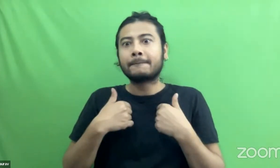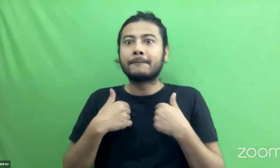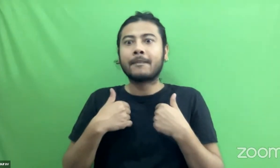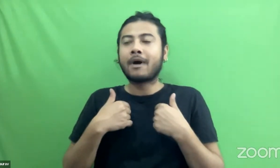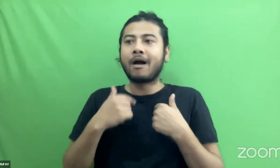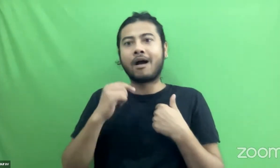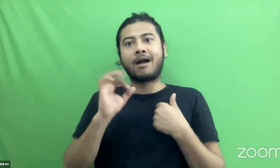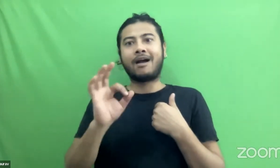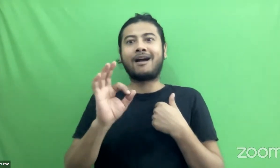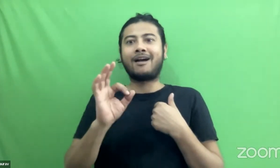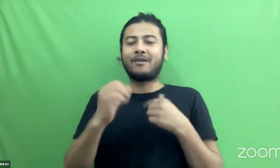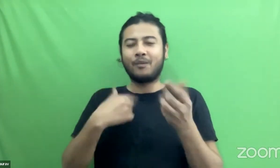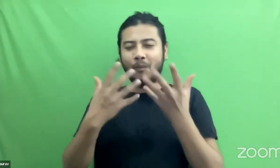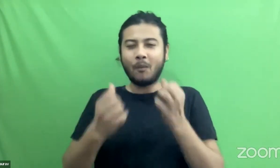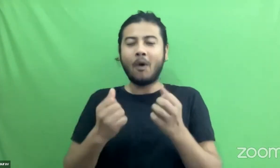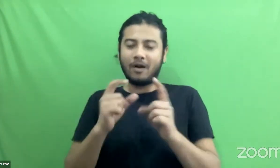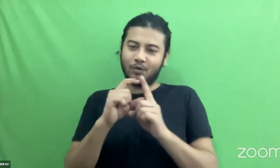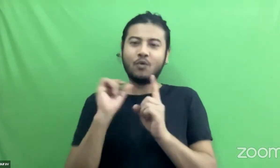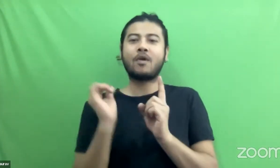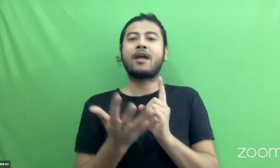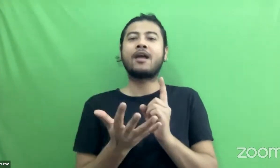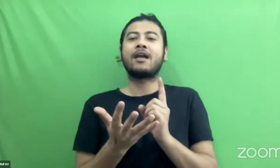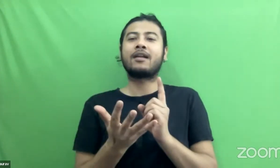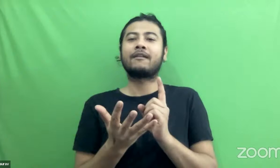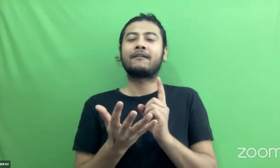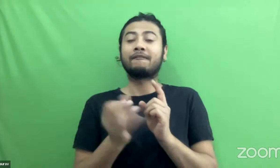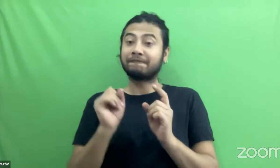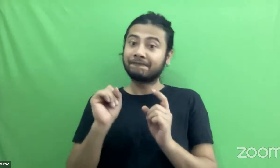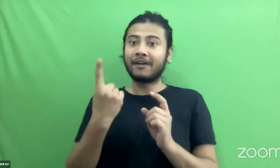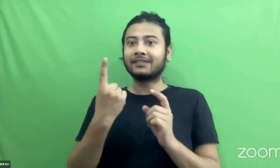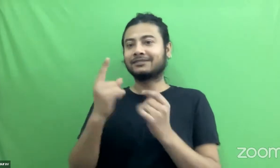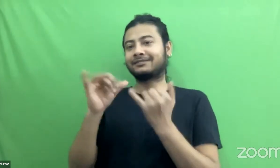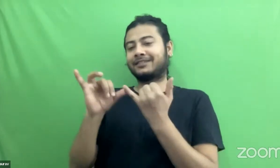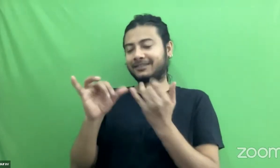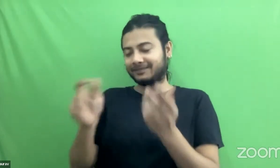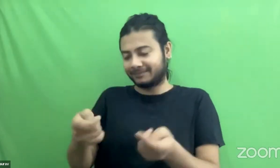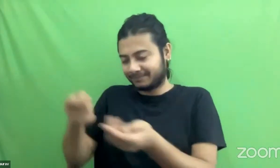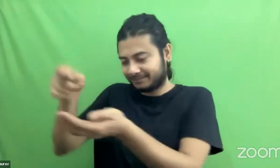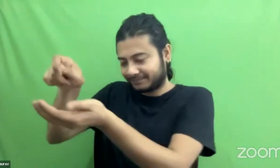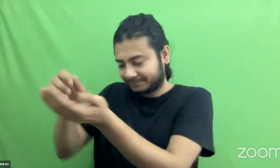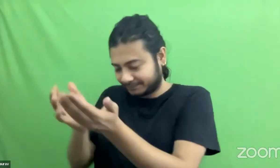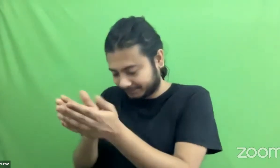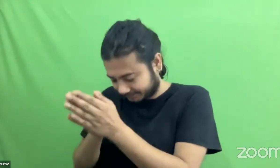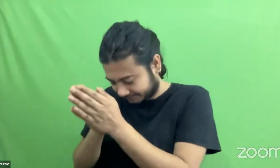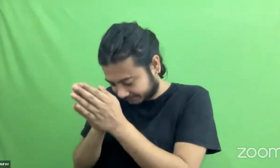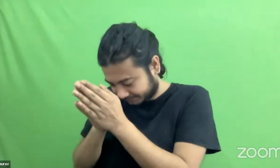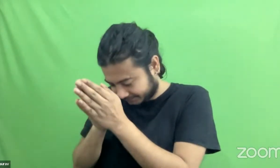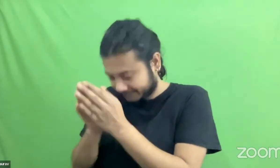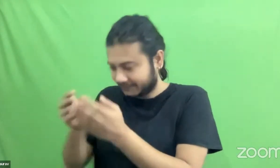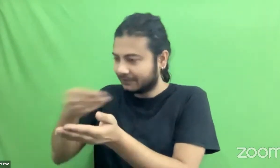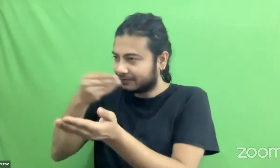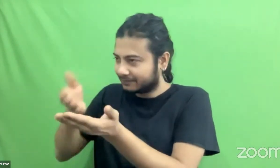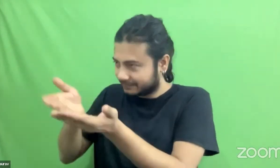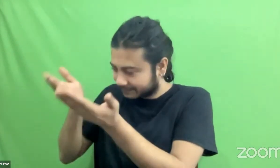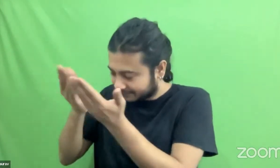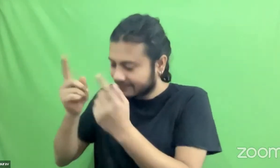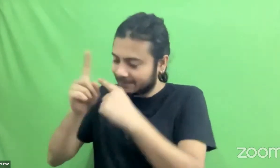out and distribute it to beggars in the street. So you are doing a service to Krishna. Why? Because you are distributing prasad to people